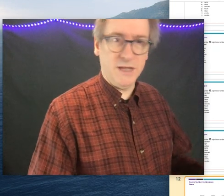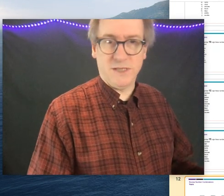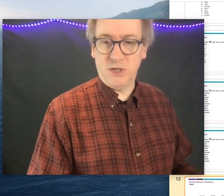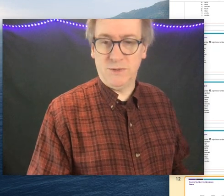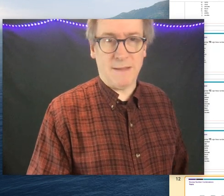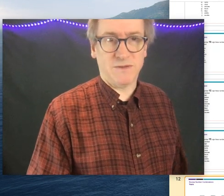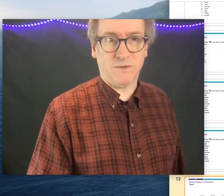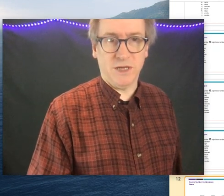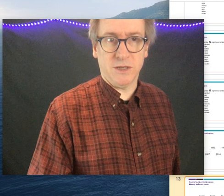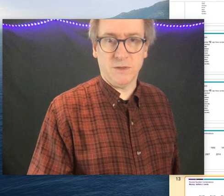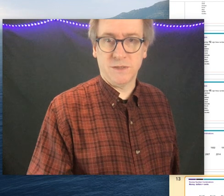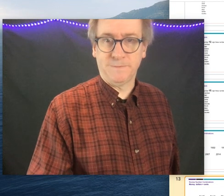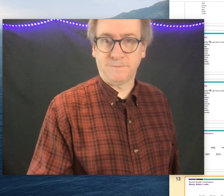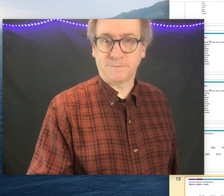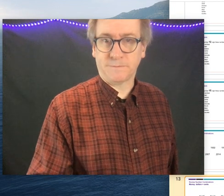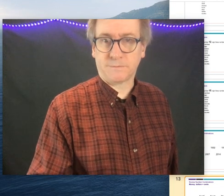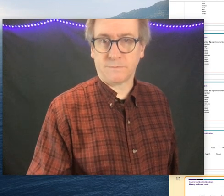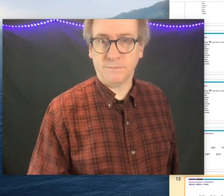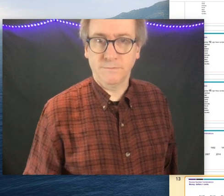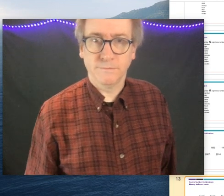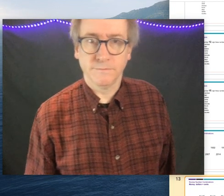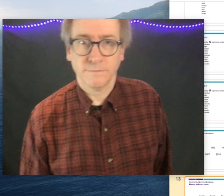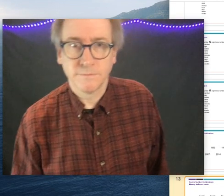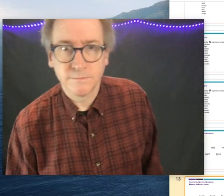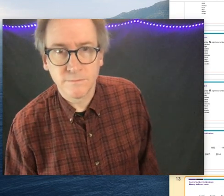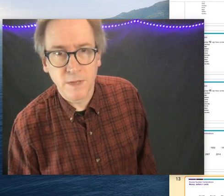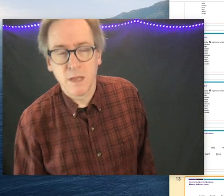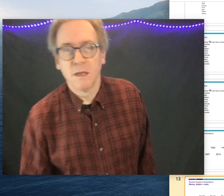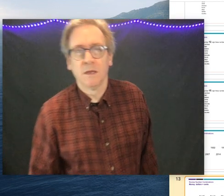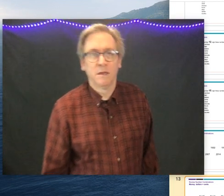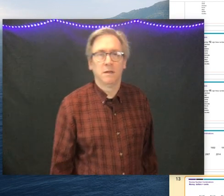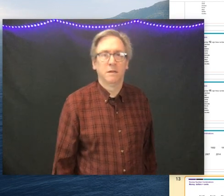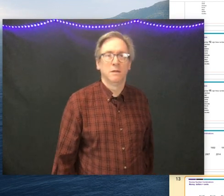Again, I use the 2 taps for each of those.